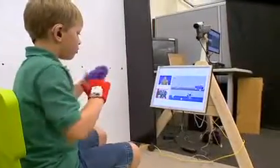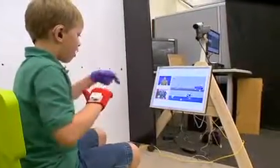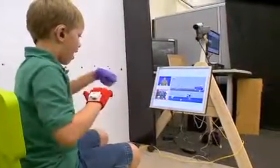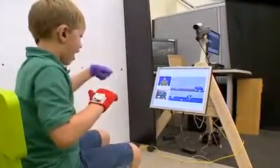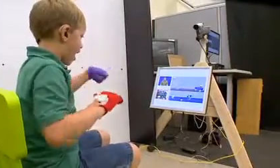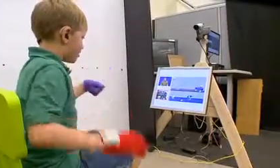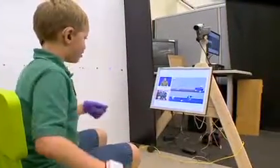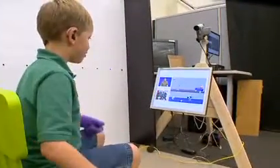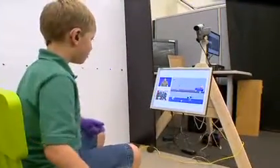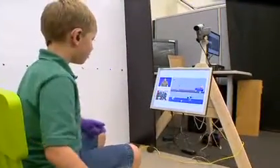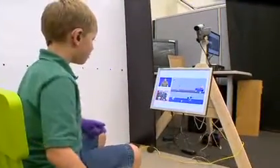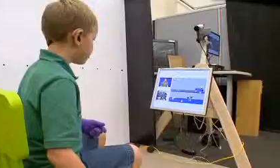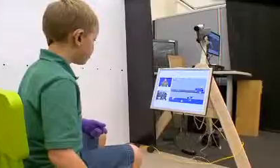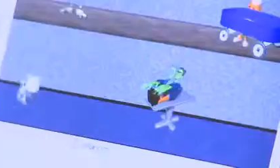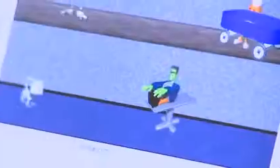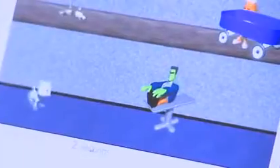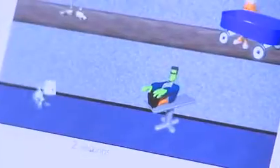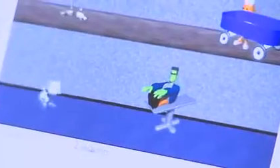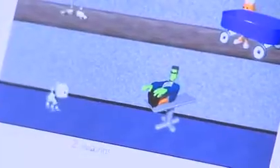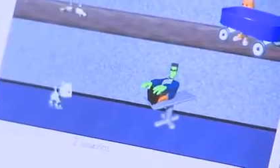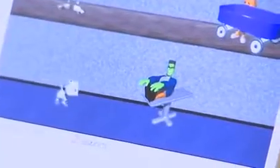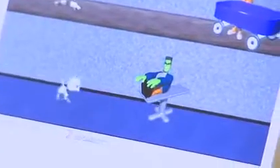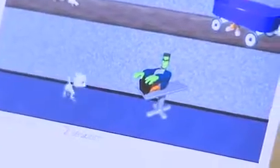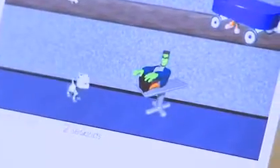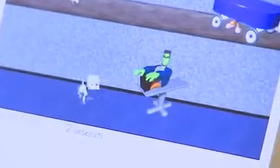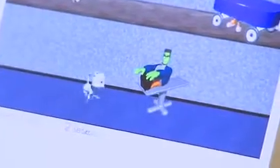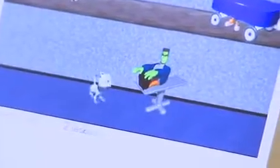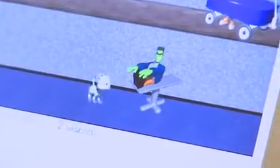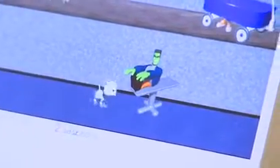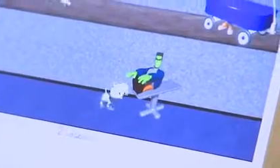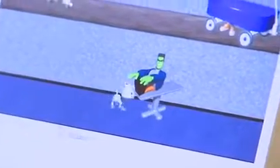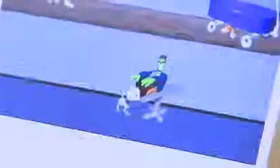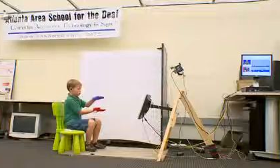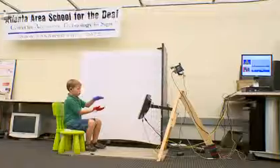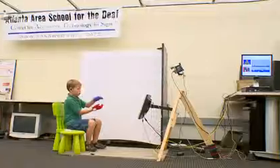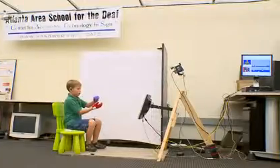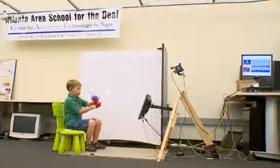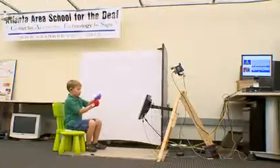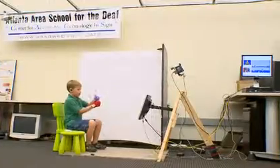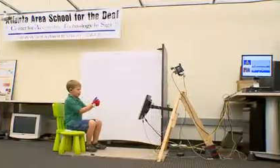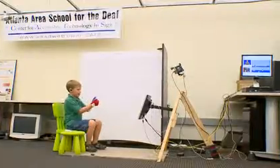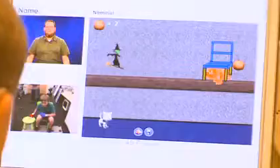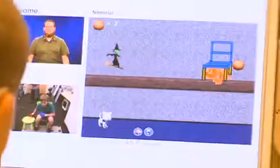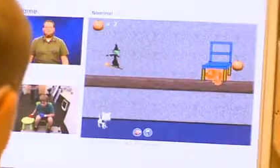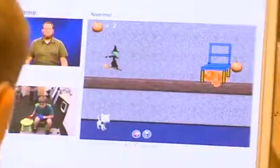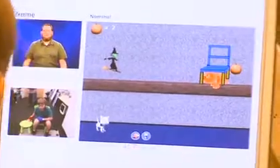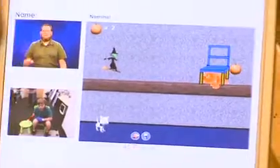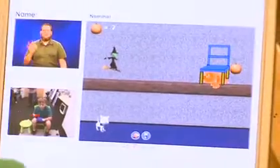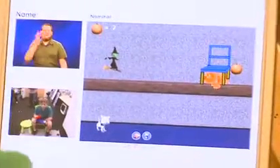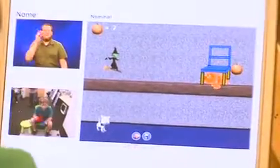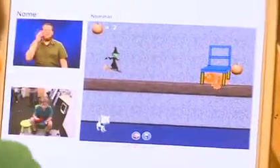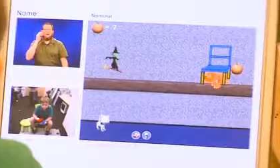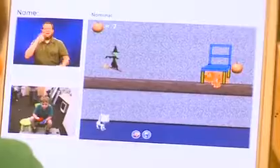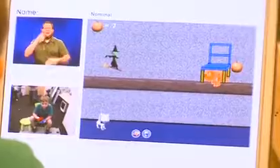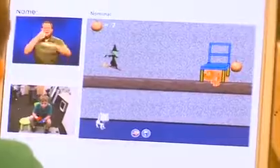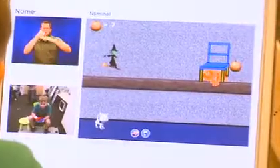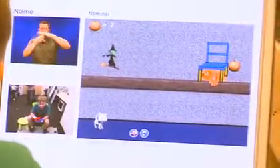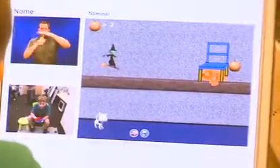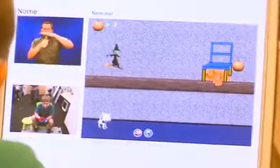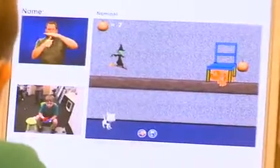is playing copycat, a unique and fun way to learn sign language. THOMAS Let's see what the tutor says to say. The cat